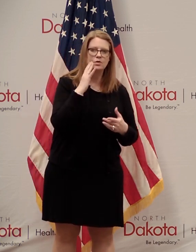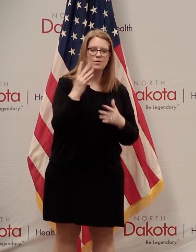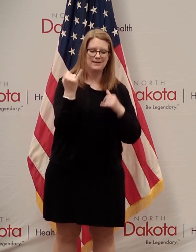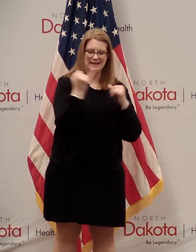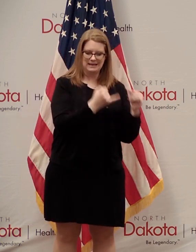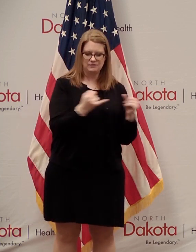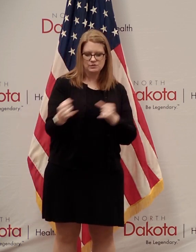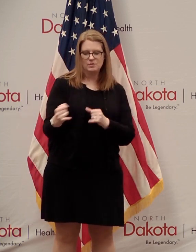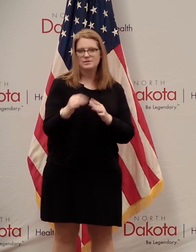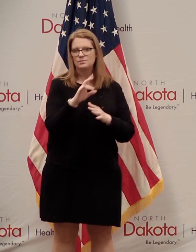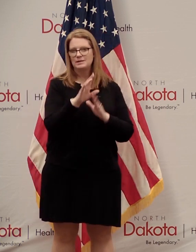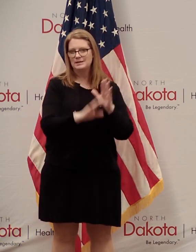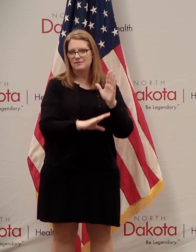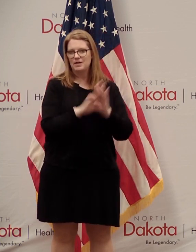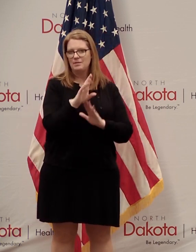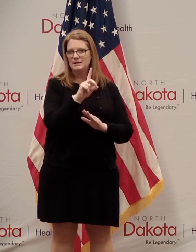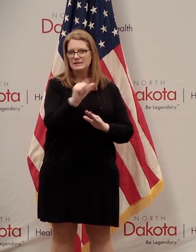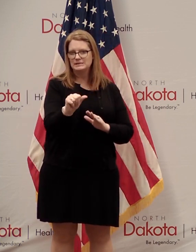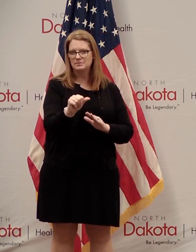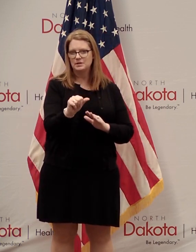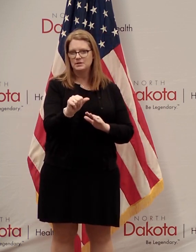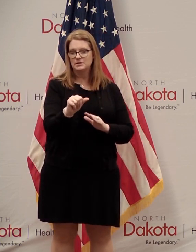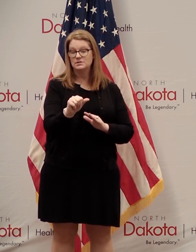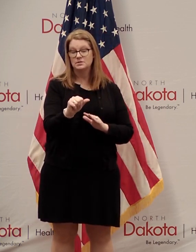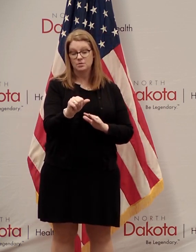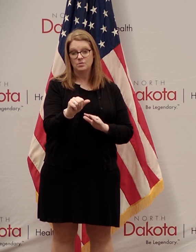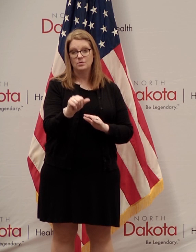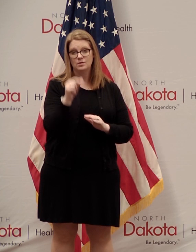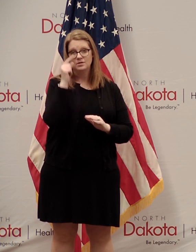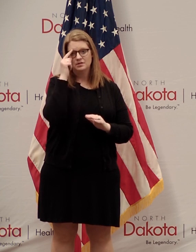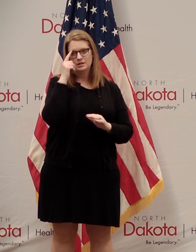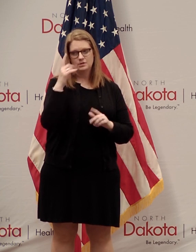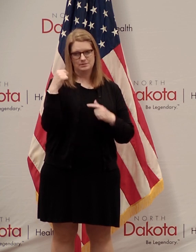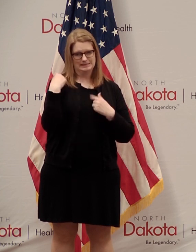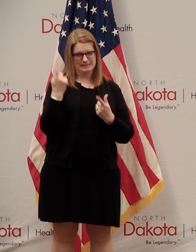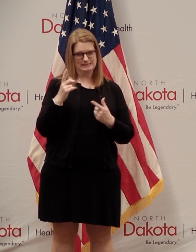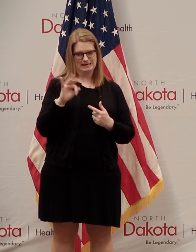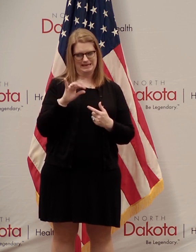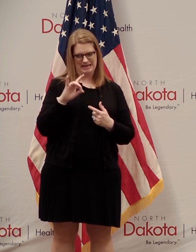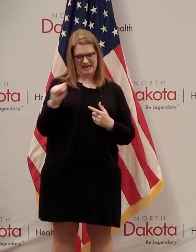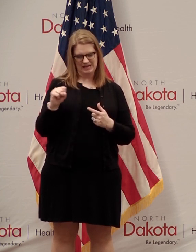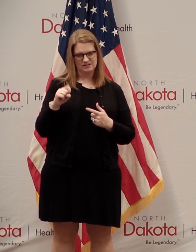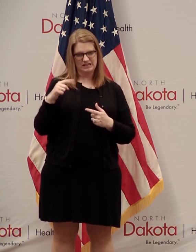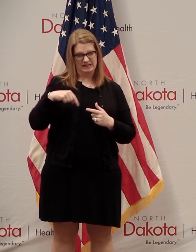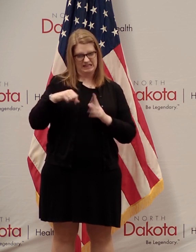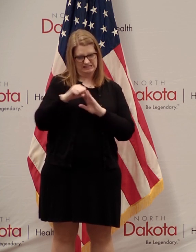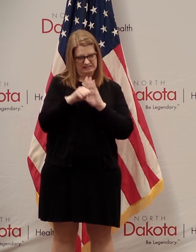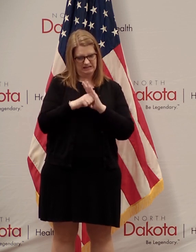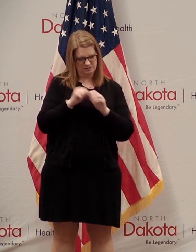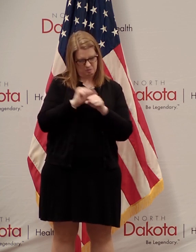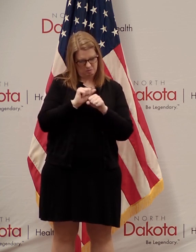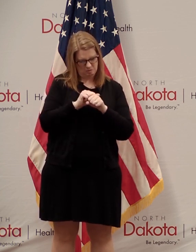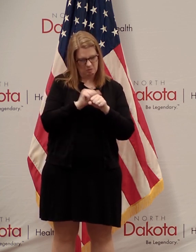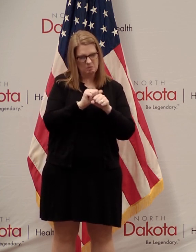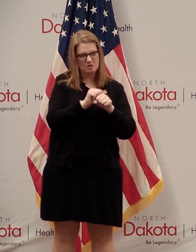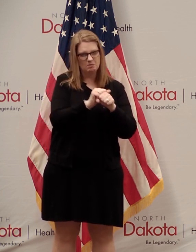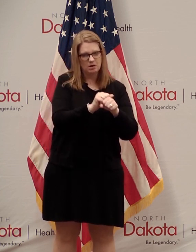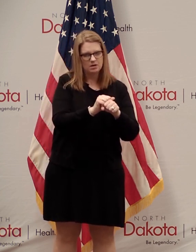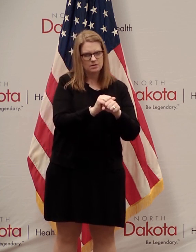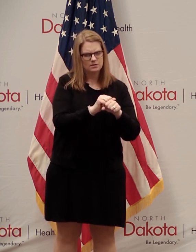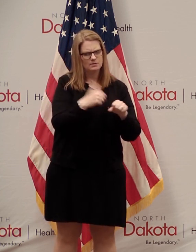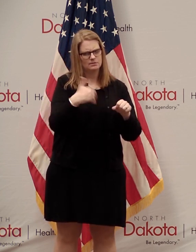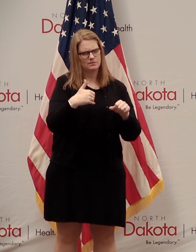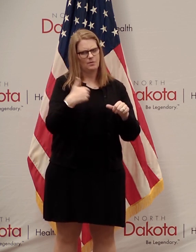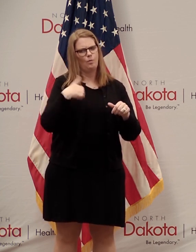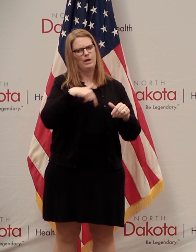developmental disabilities and the work the state has done since, quite frankly, the 80s, we're seen as a leader in the nation as it relates to